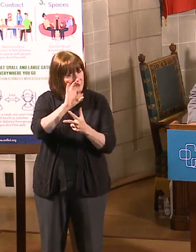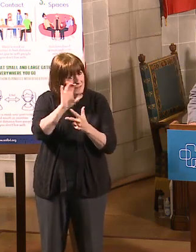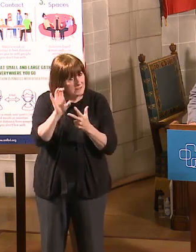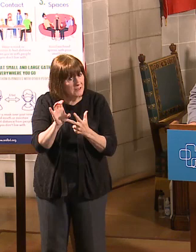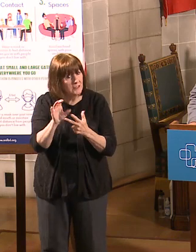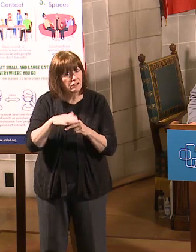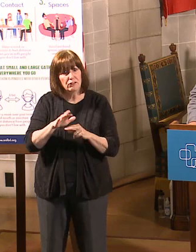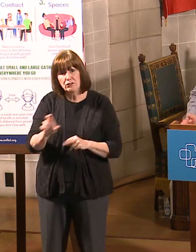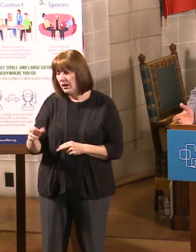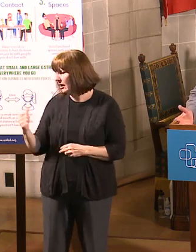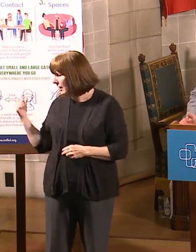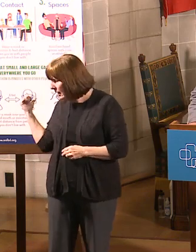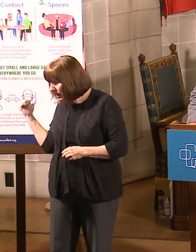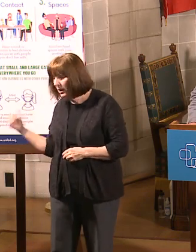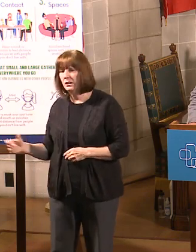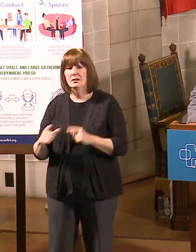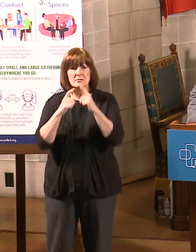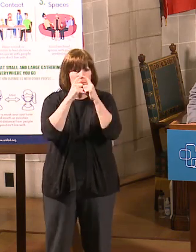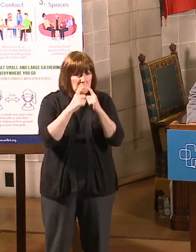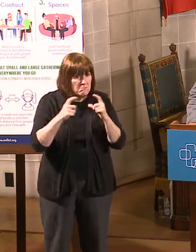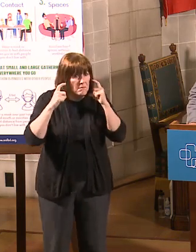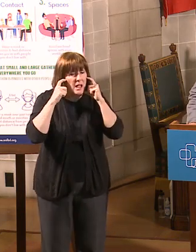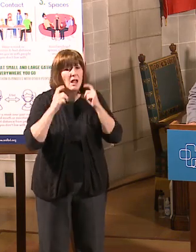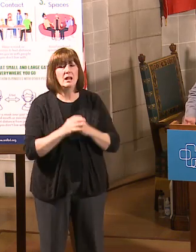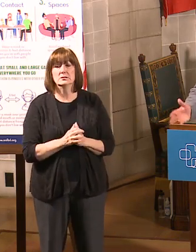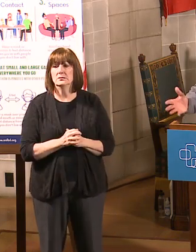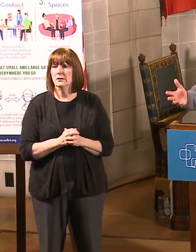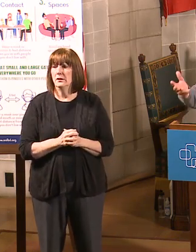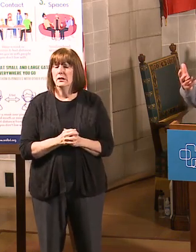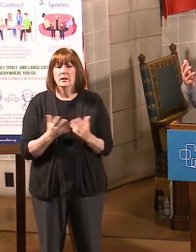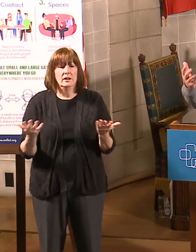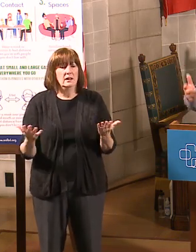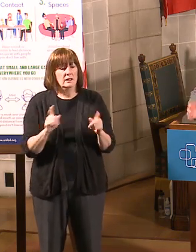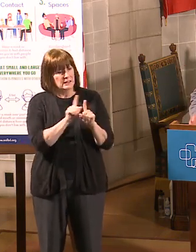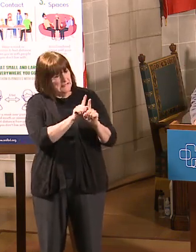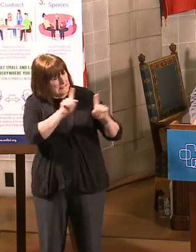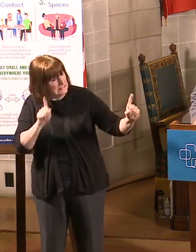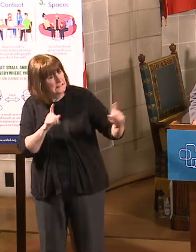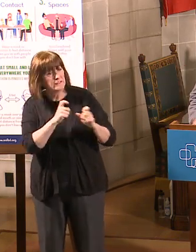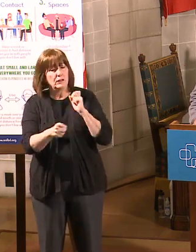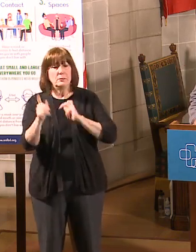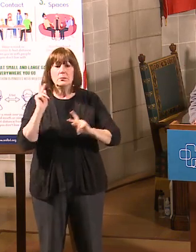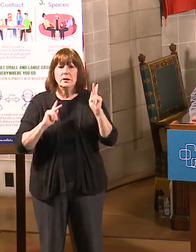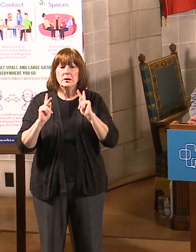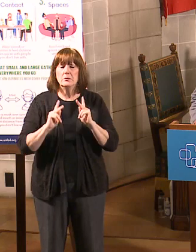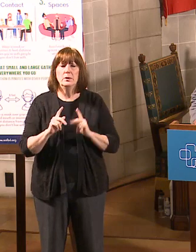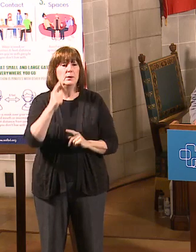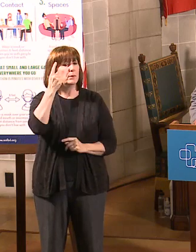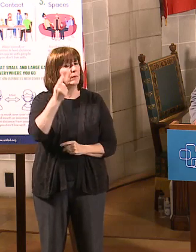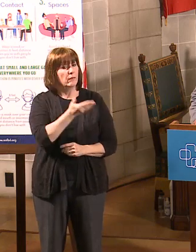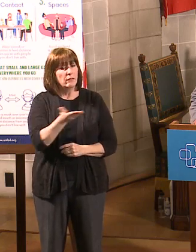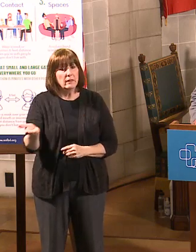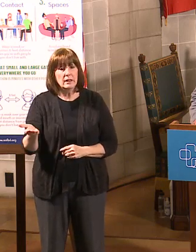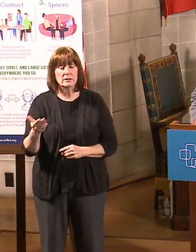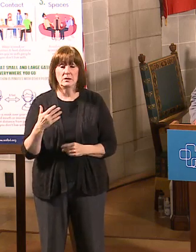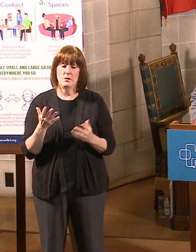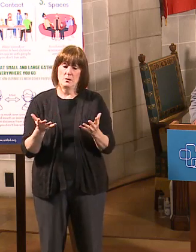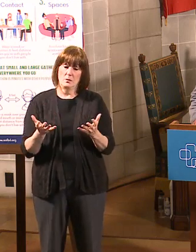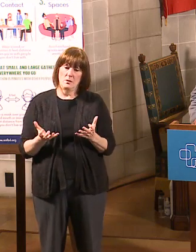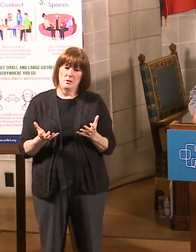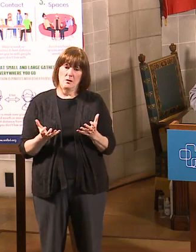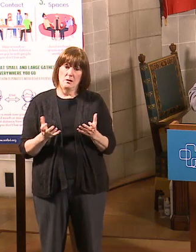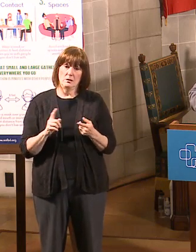on my right here. You've got to wear a mask. You've got social distancing. But one of the things that I would like